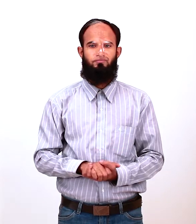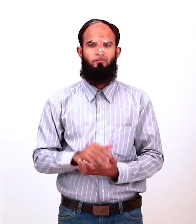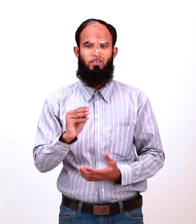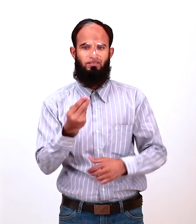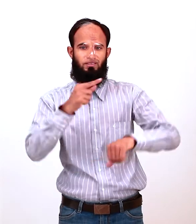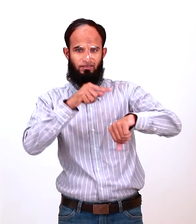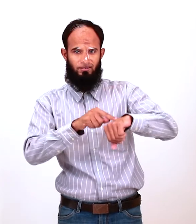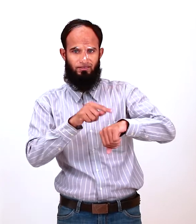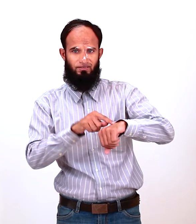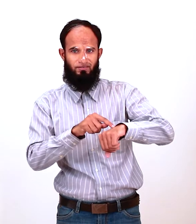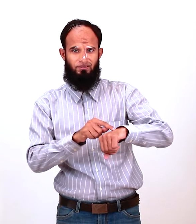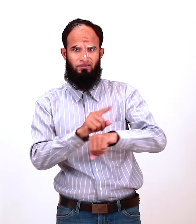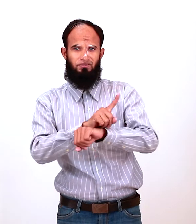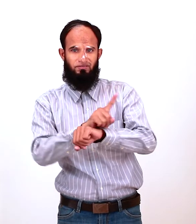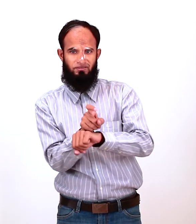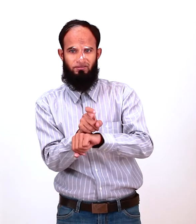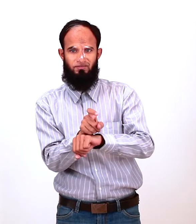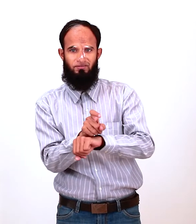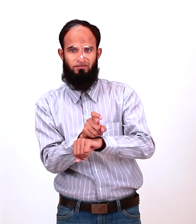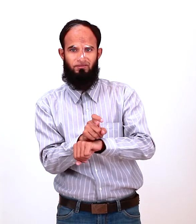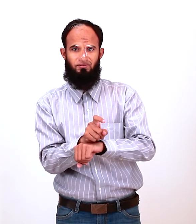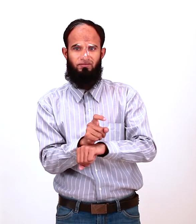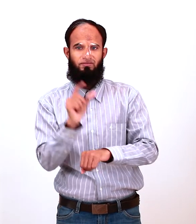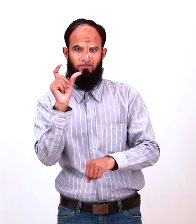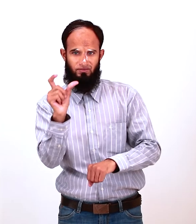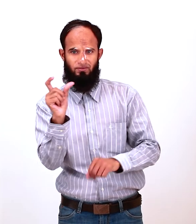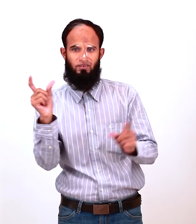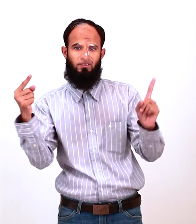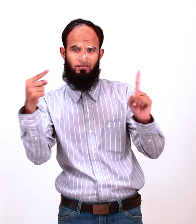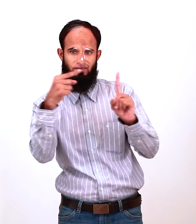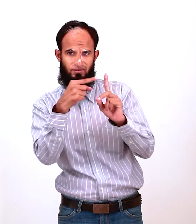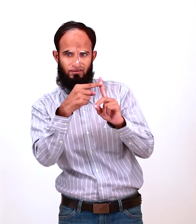And sometimes the hour hand will not point exactly at a number.